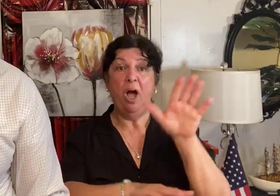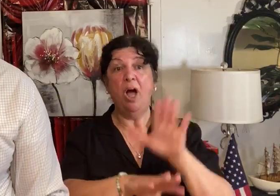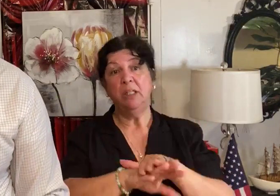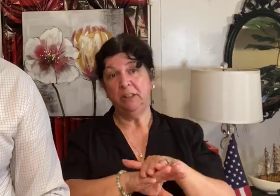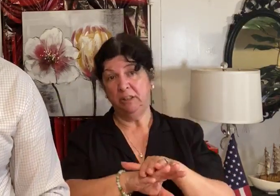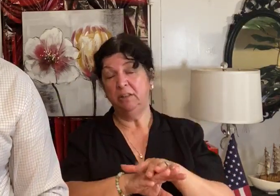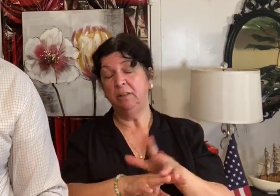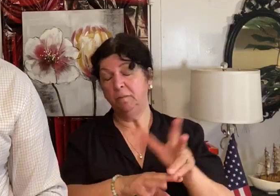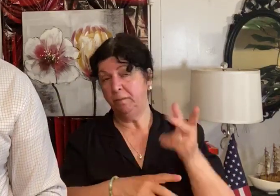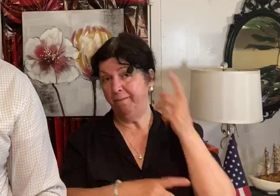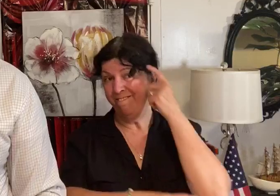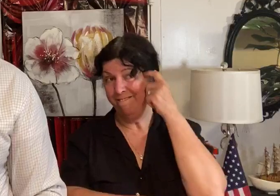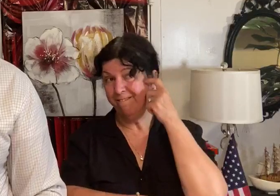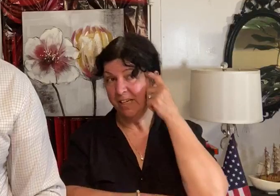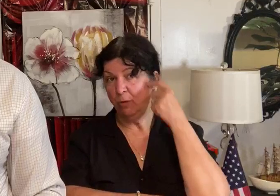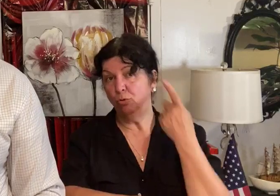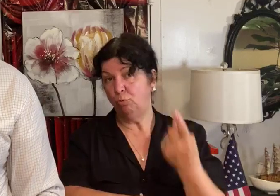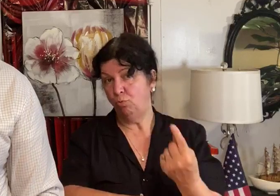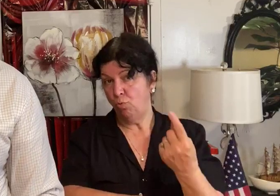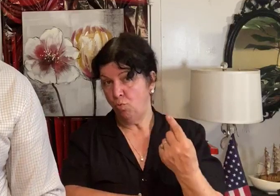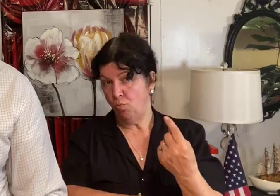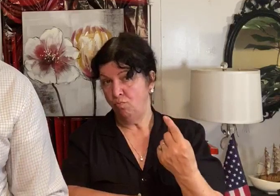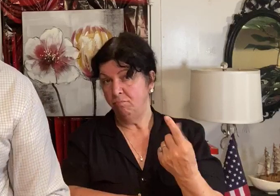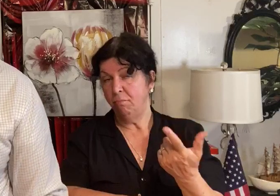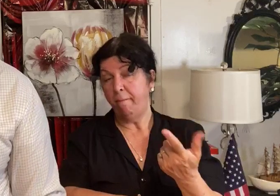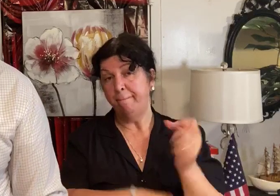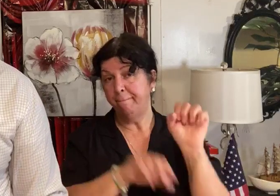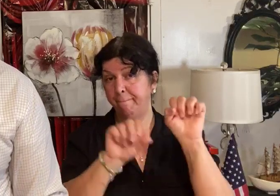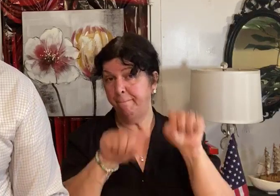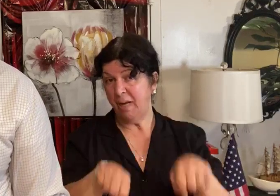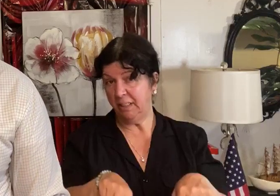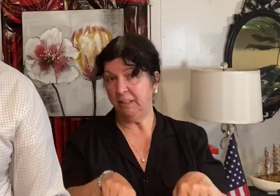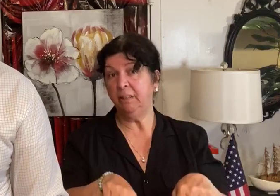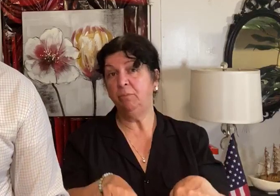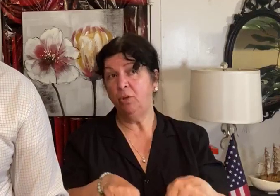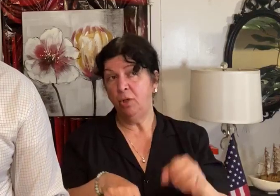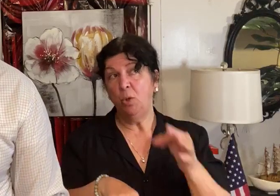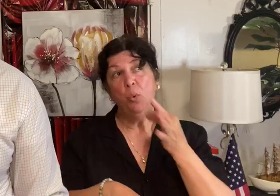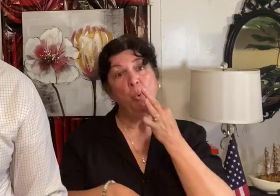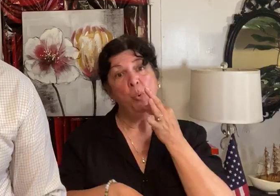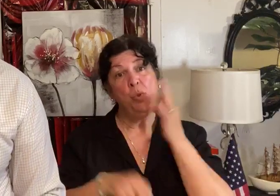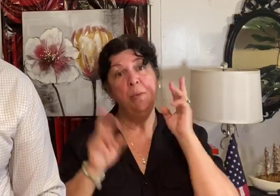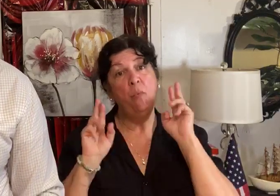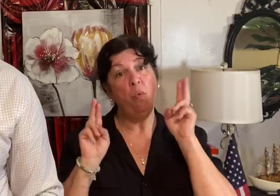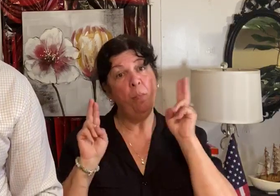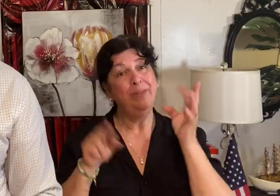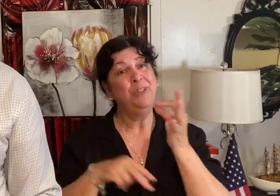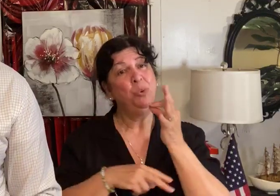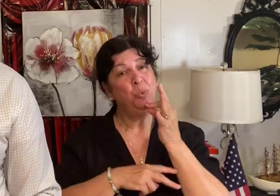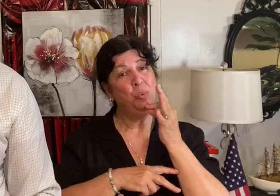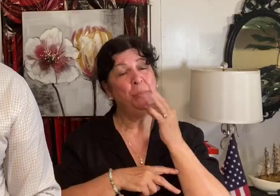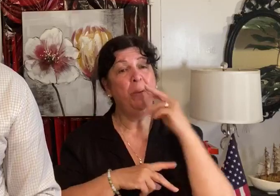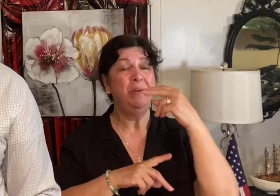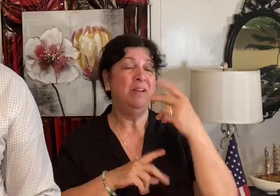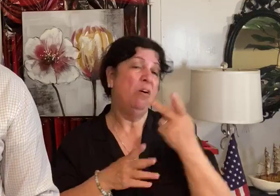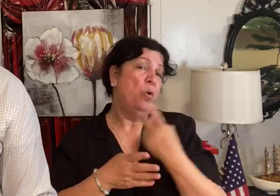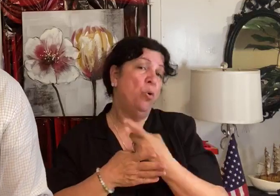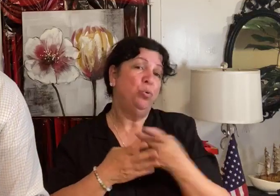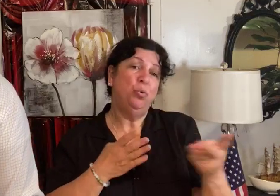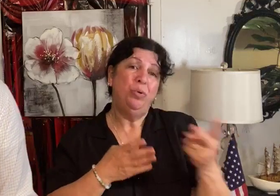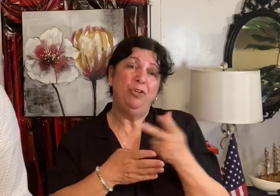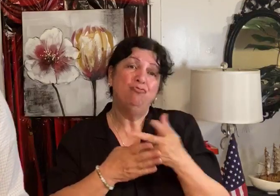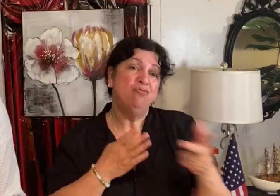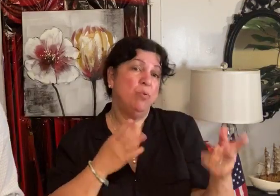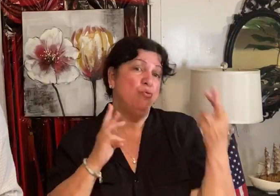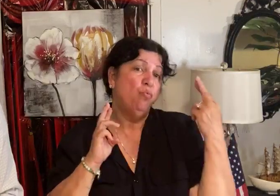worked out. And it's very possible that will be in the very near future, in just a couple of short weeks. So stay